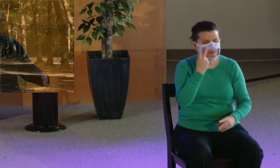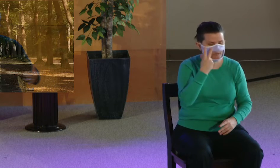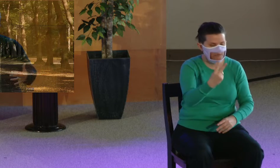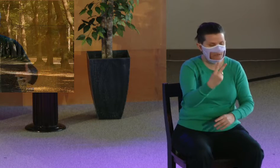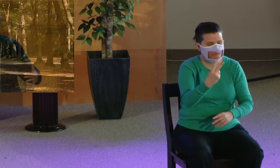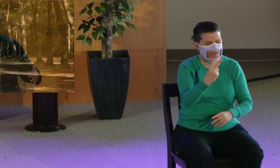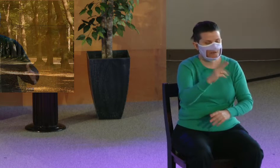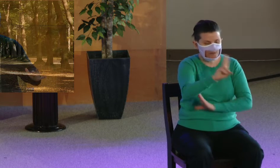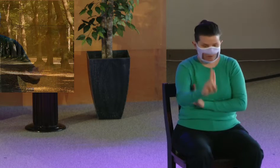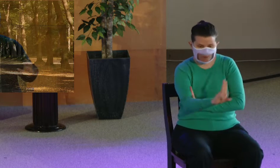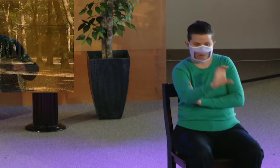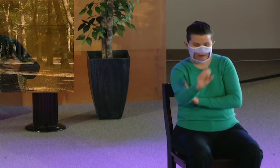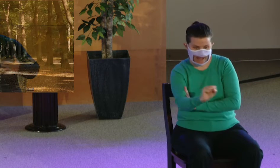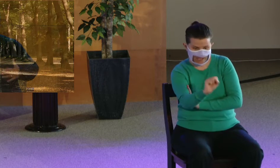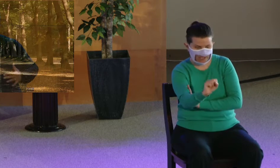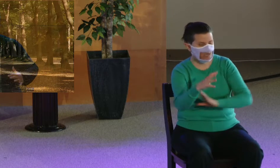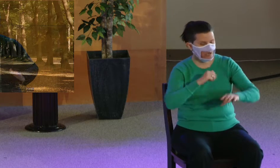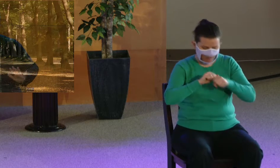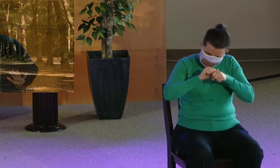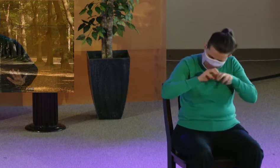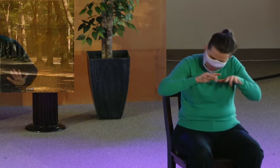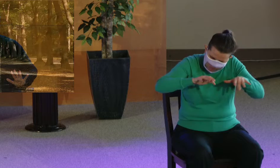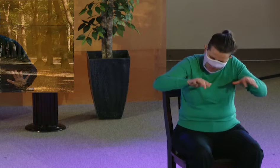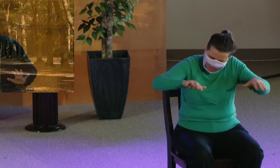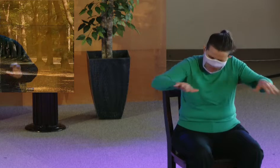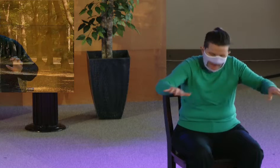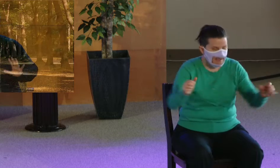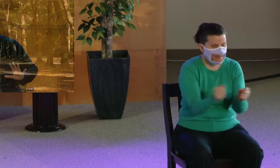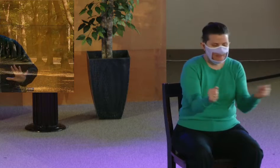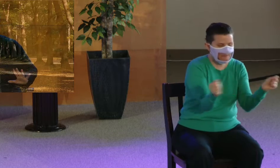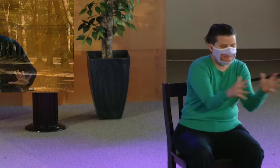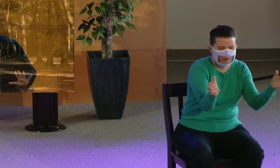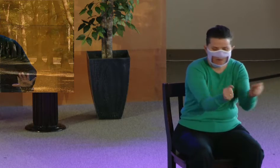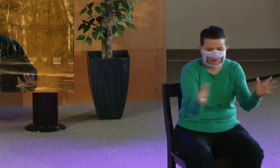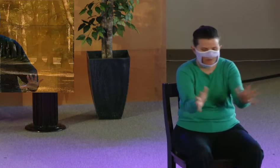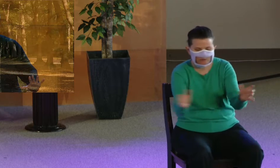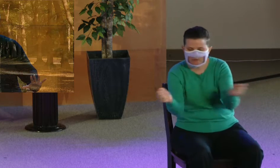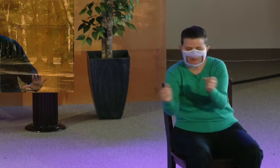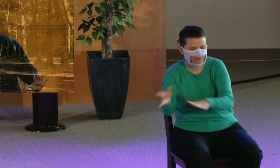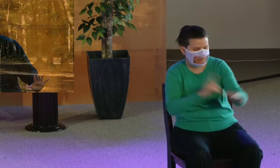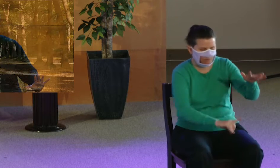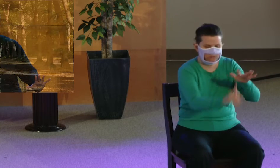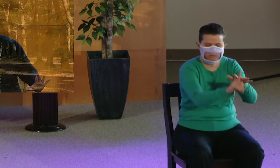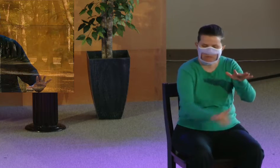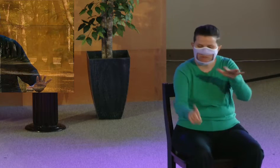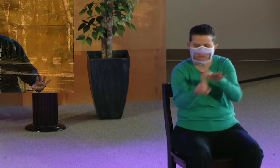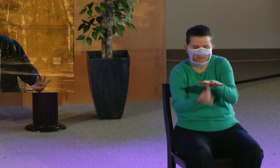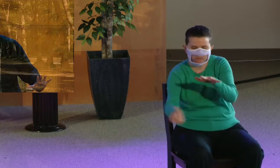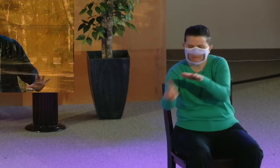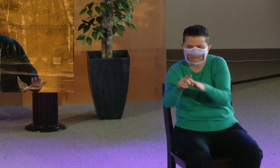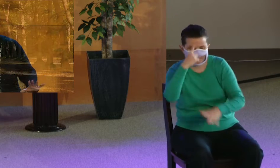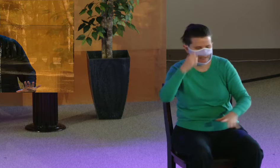moving, miracles happening with that frequency of love just whooshing across the United